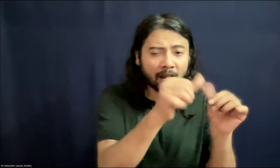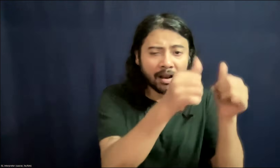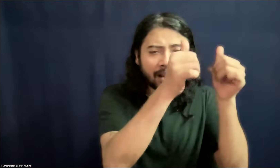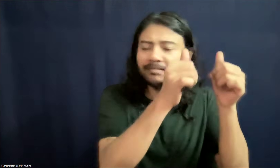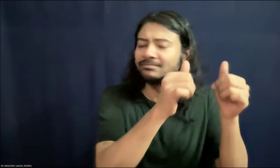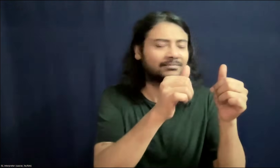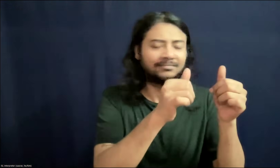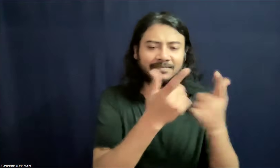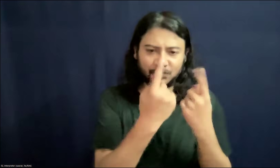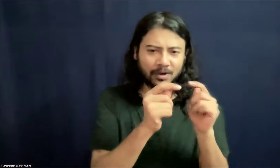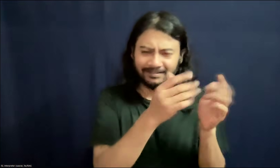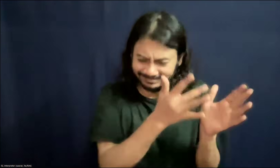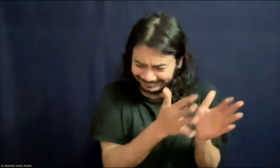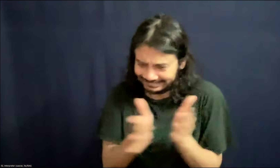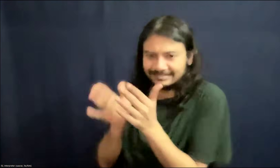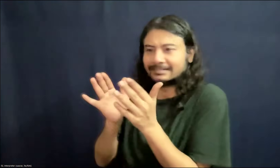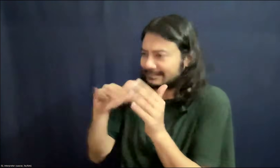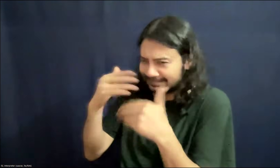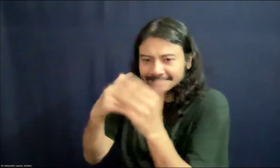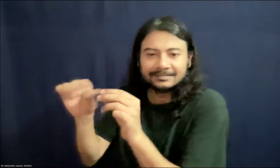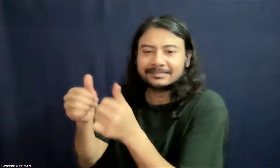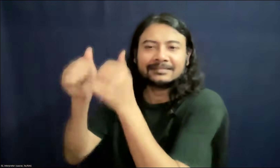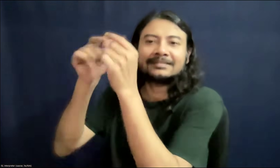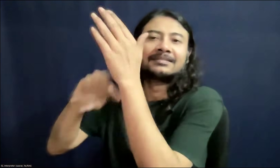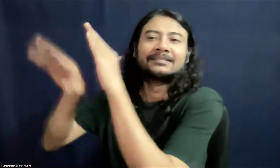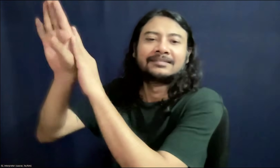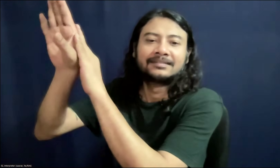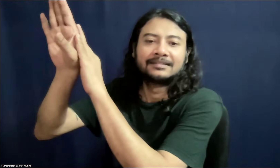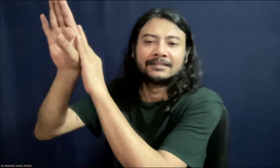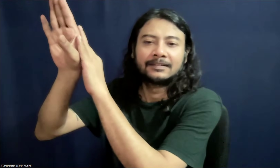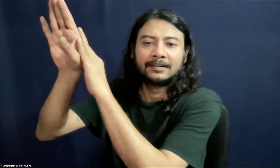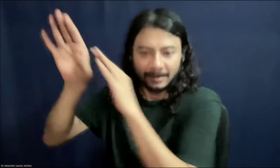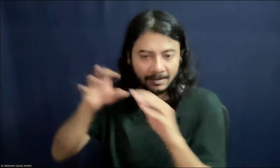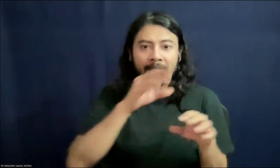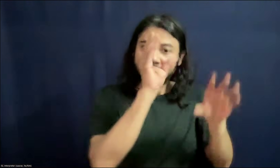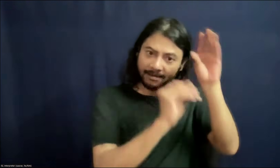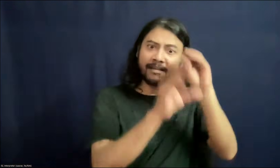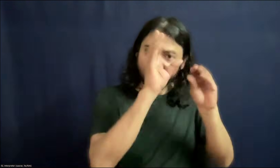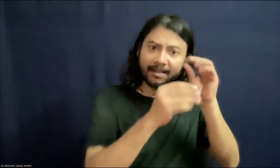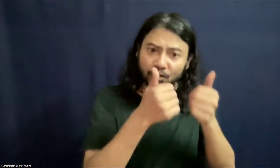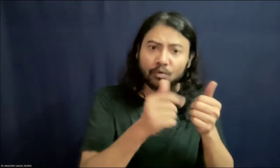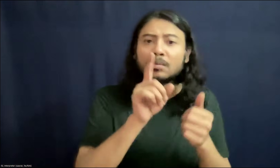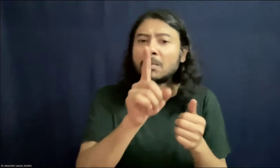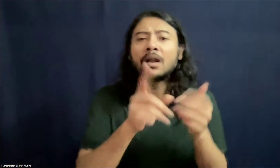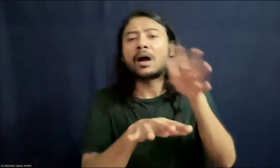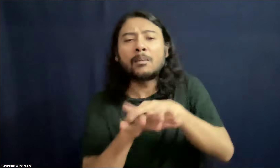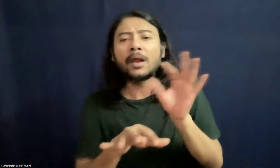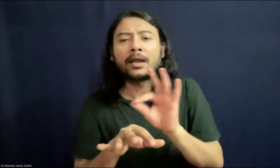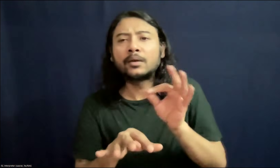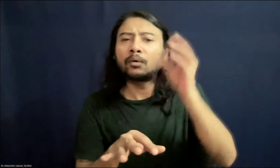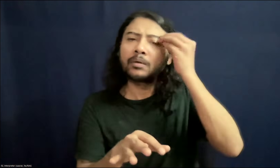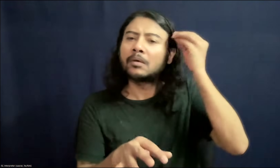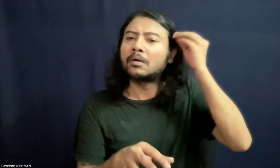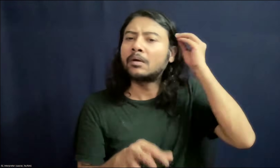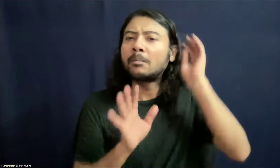And don't just get this knowledge, try to connect with Krishna, develop a bonding and relationship with Krishna.